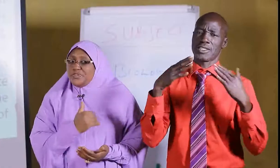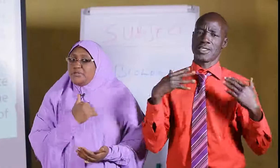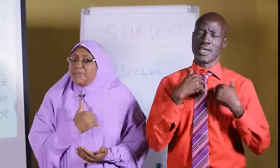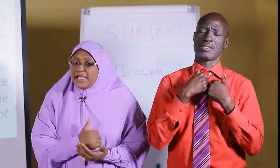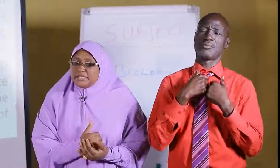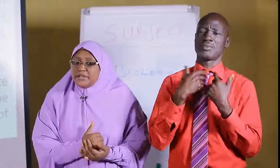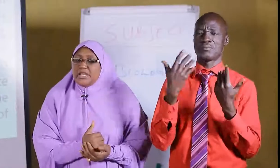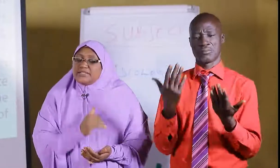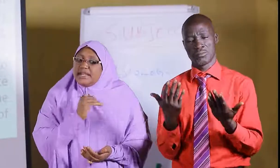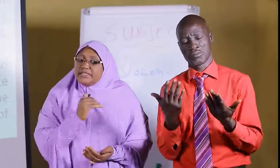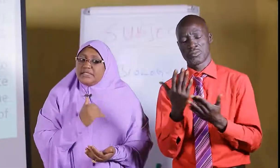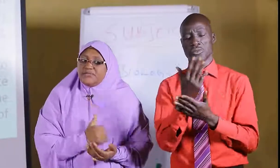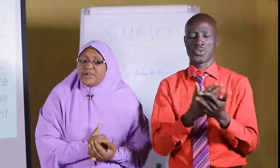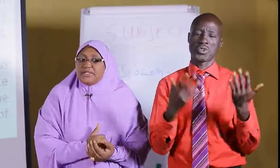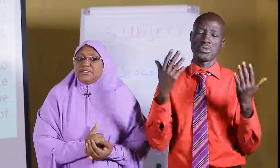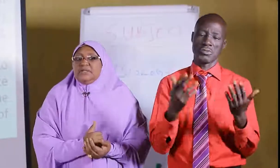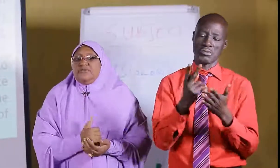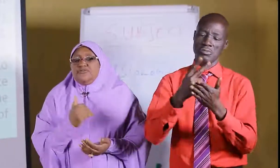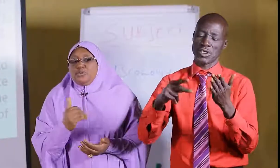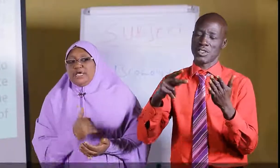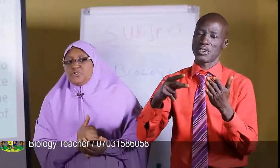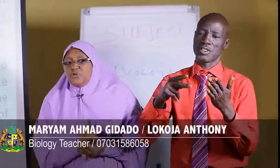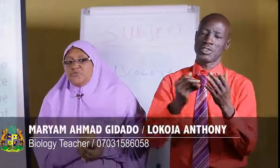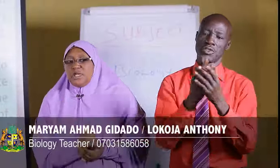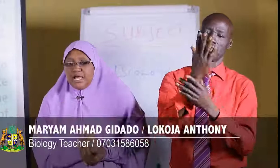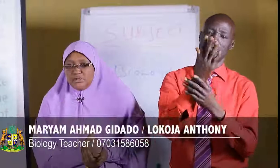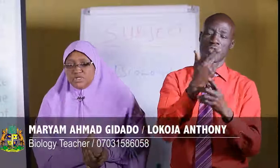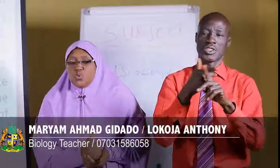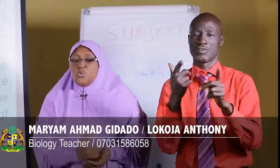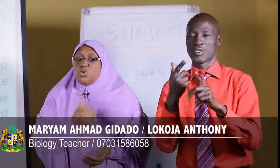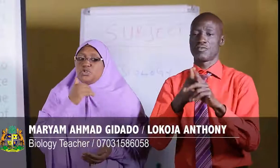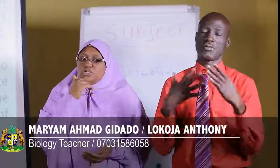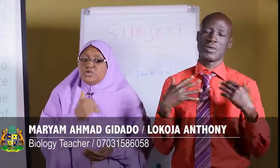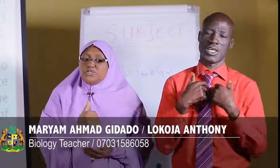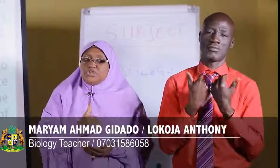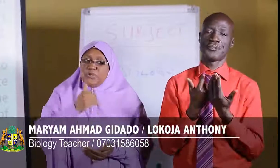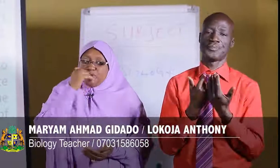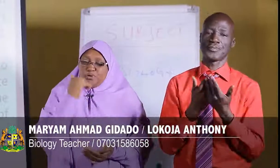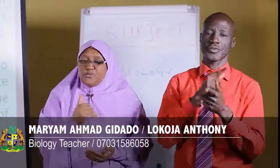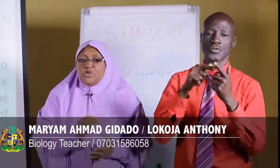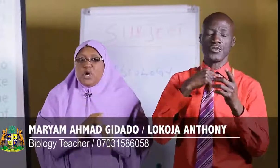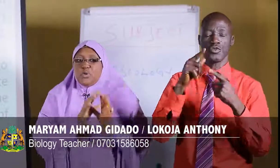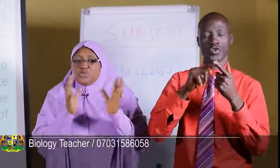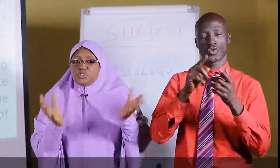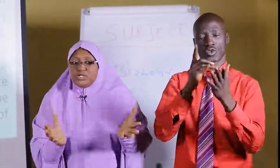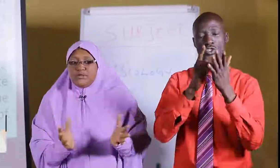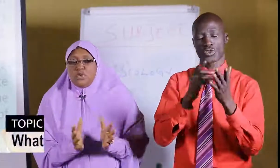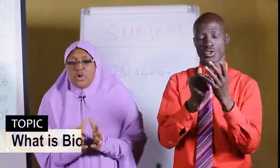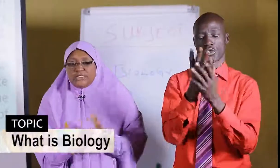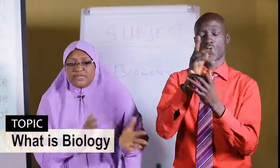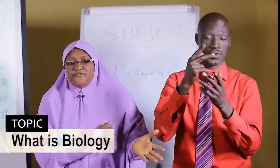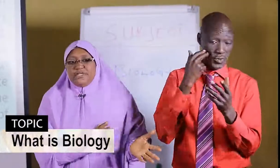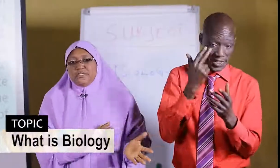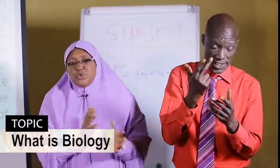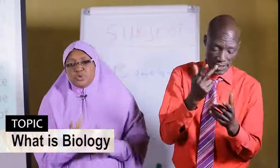So growth in plants is slightly different from that of animals. When we go to discuss the topic growth, you are going to see